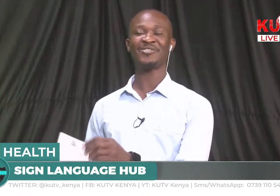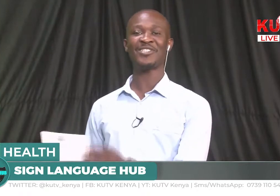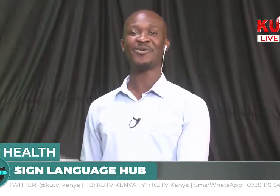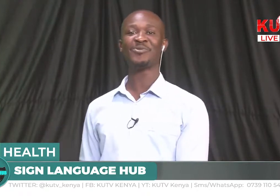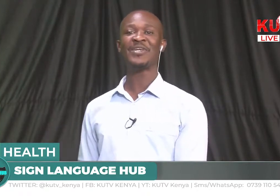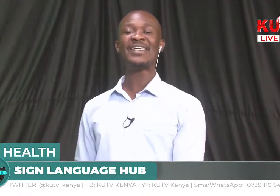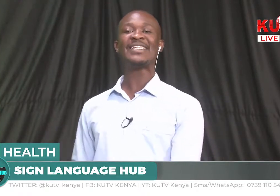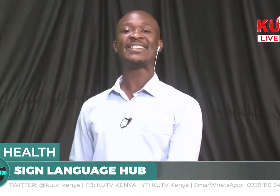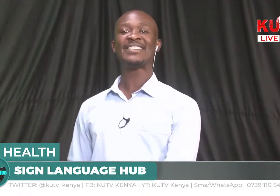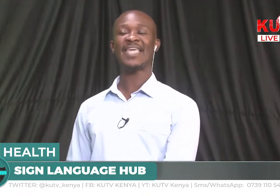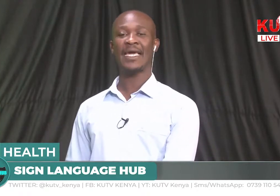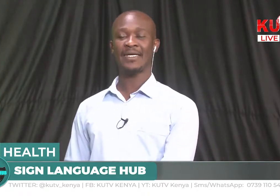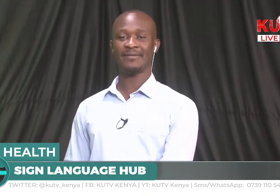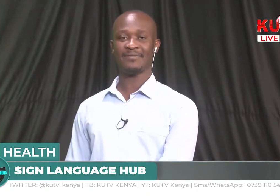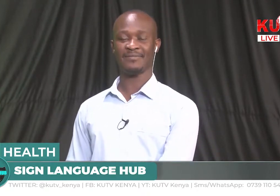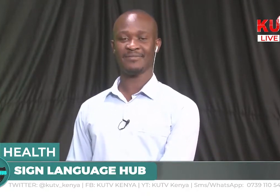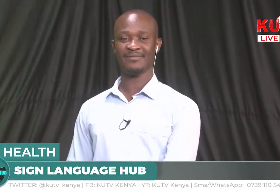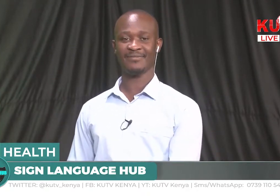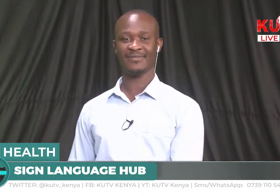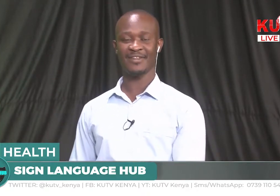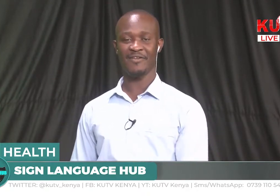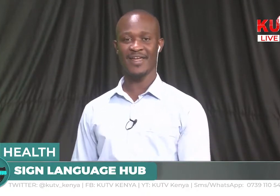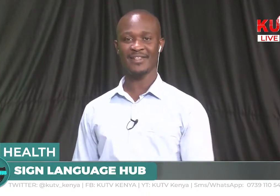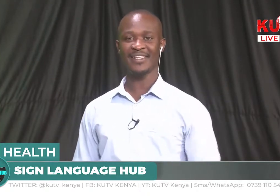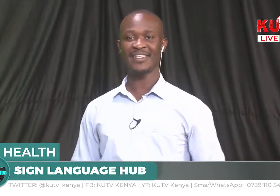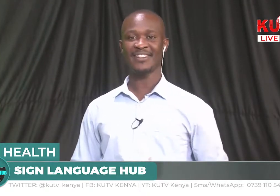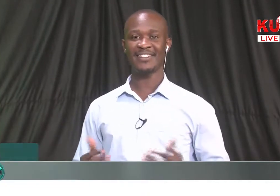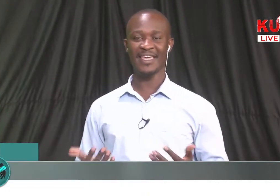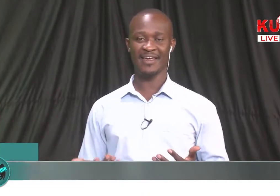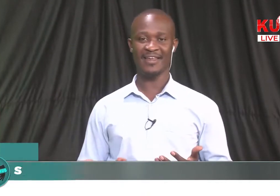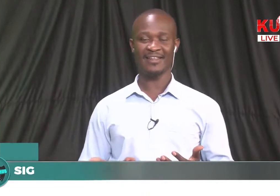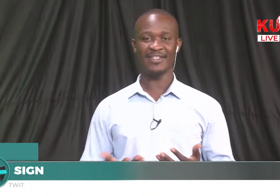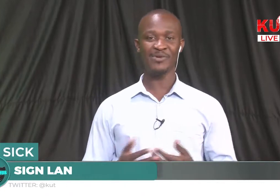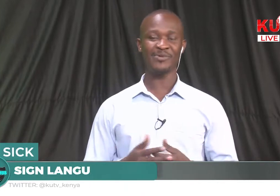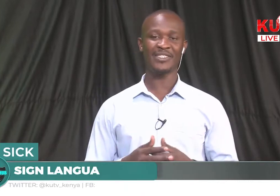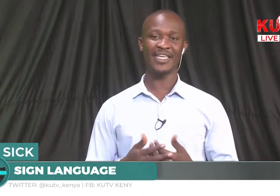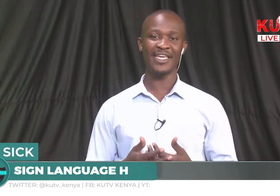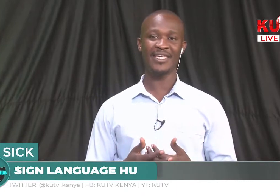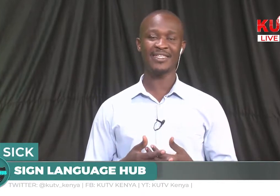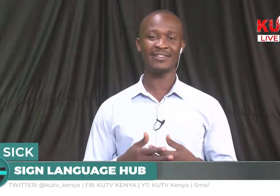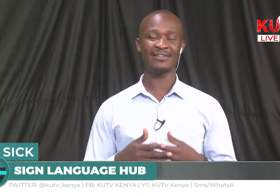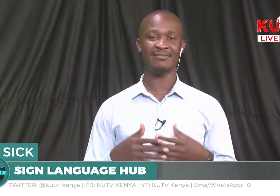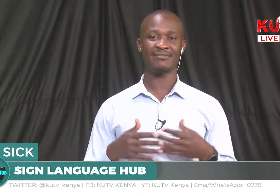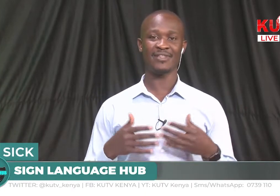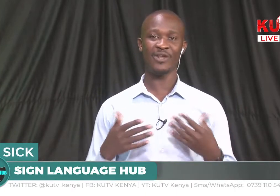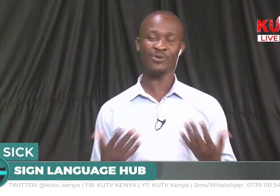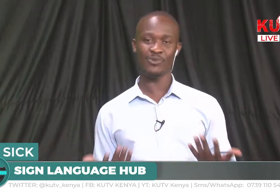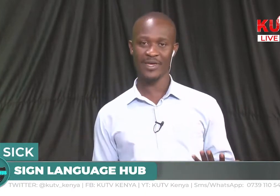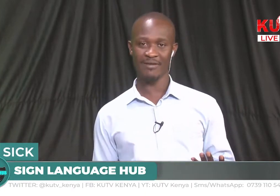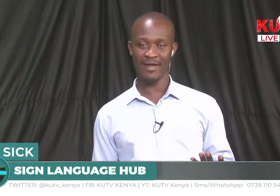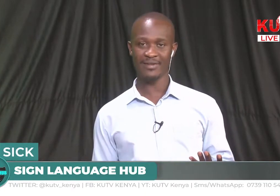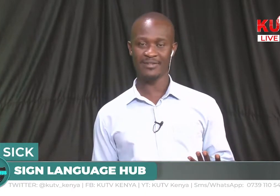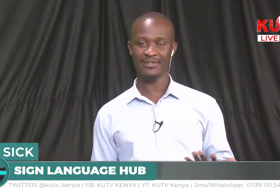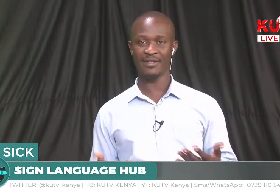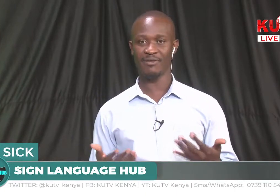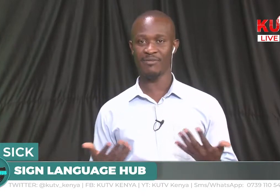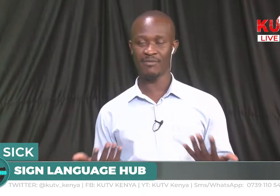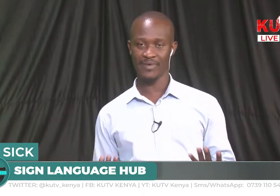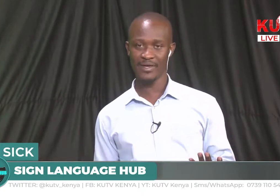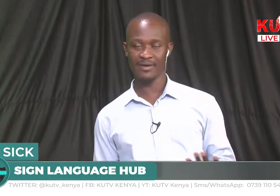continue. Sick. All right? Sick. Someone who is sick, he looks weak, right? He look weak.